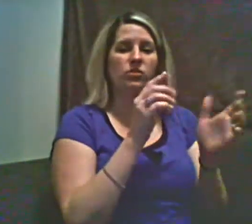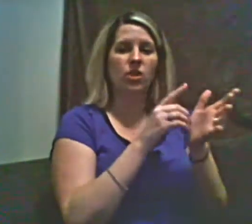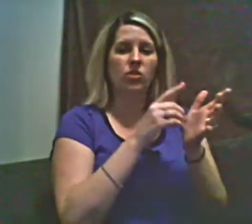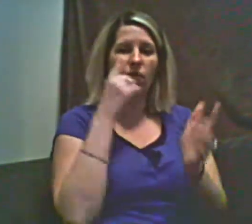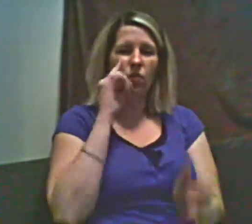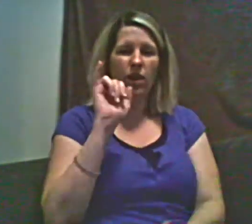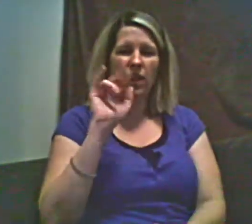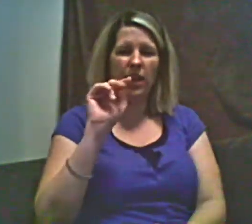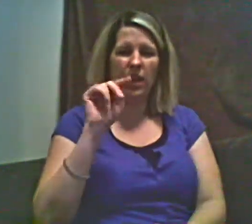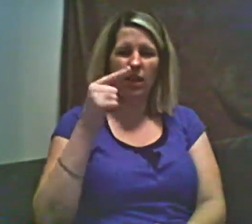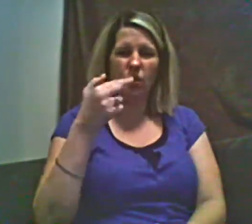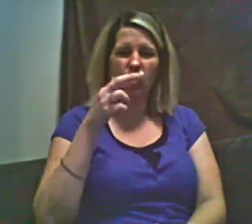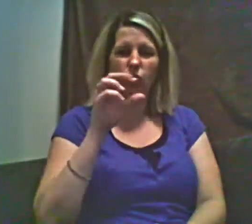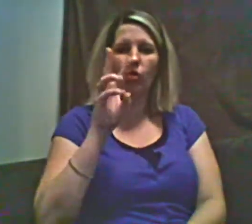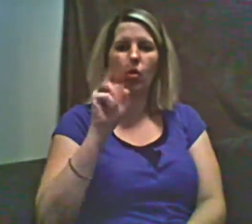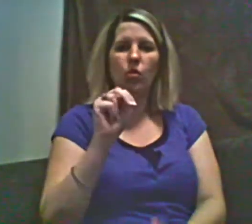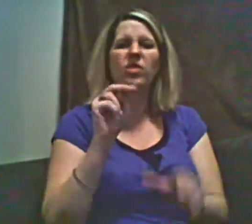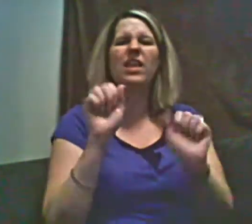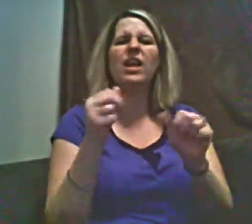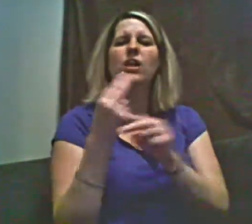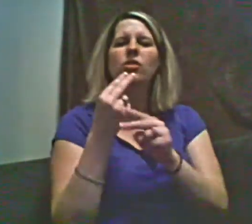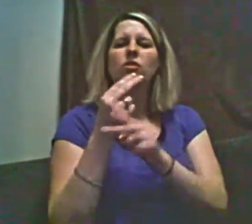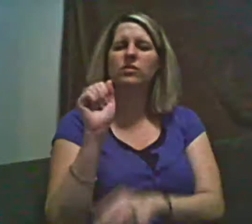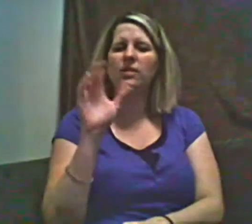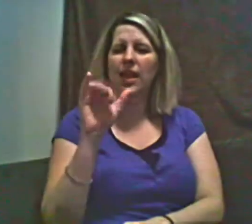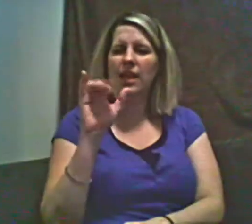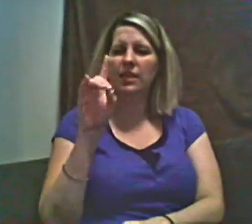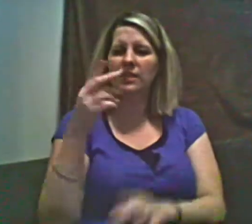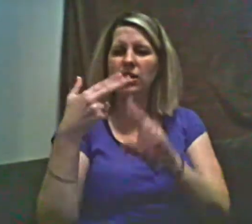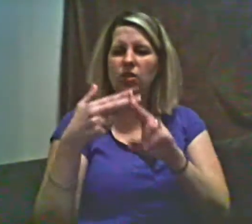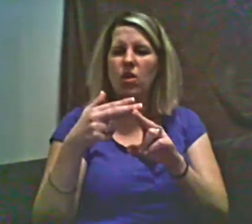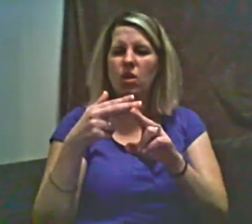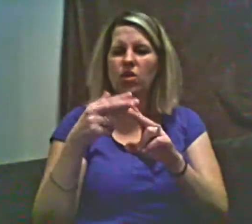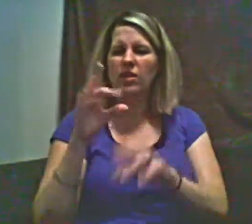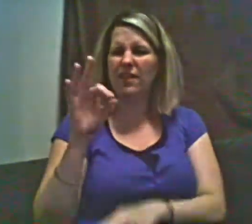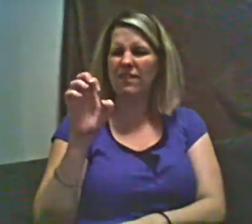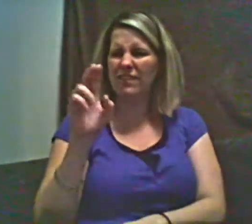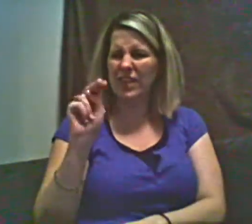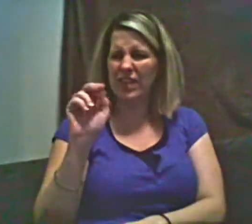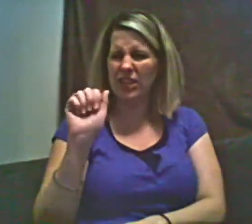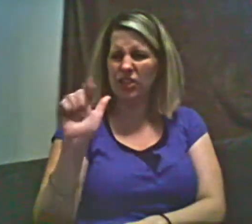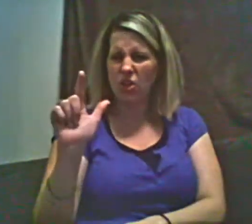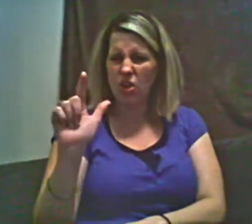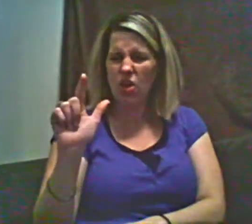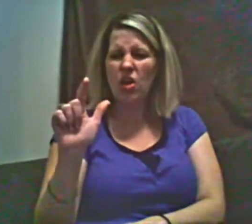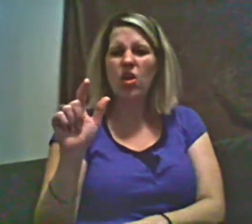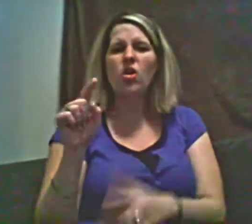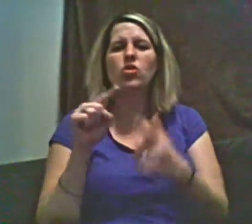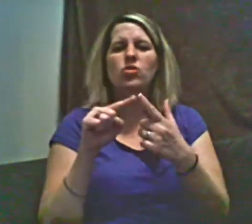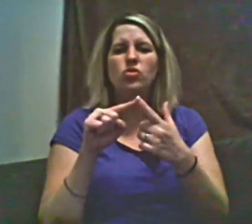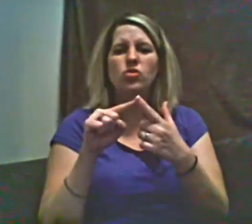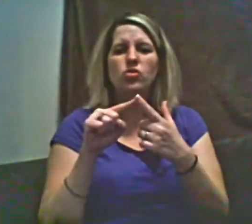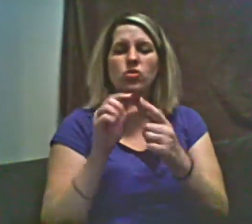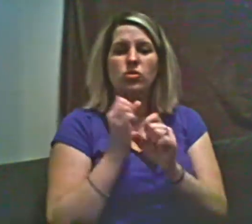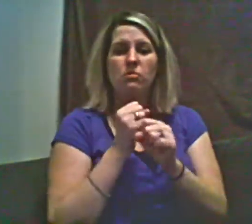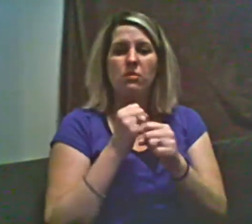ingrown toenail again in that spot. They also do things as serious as bunion surgery. They can do a